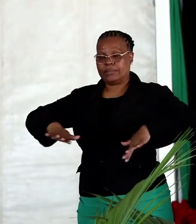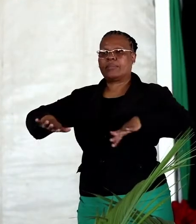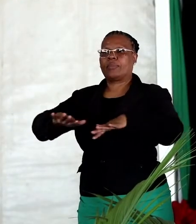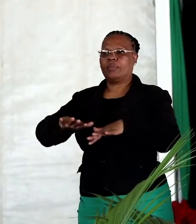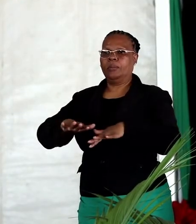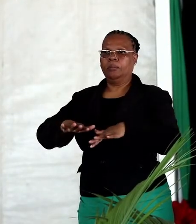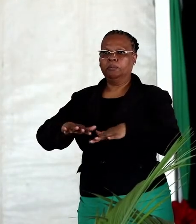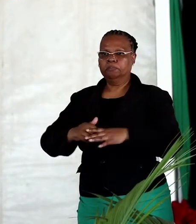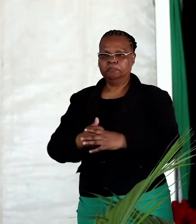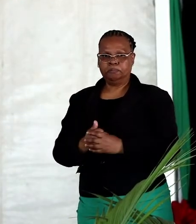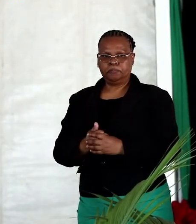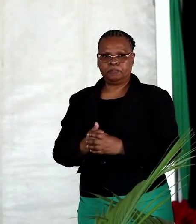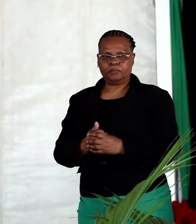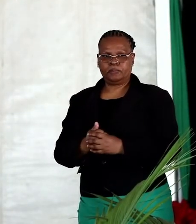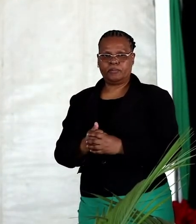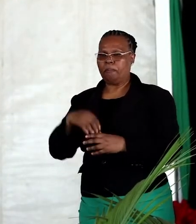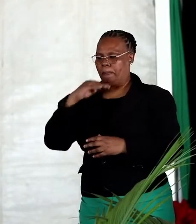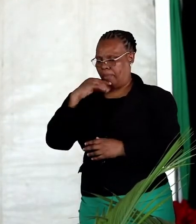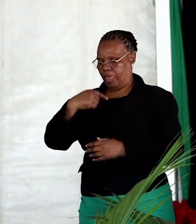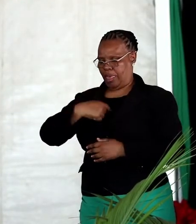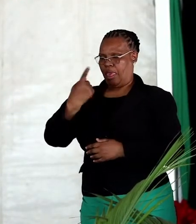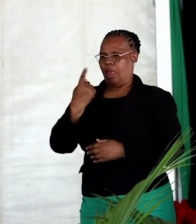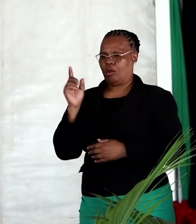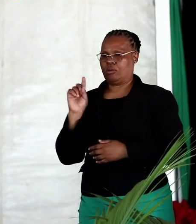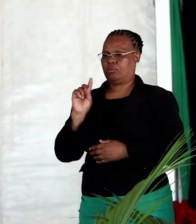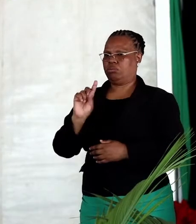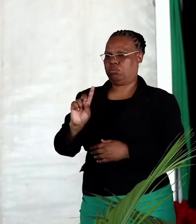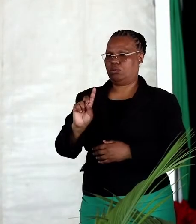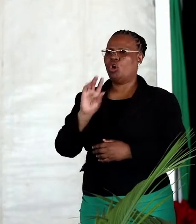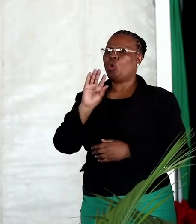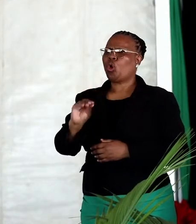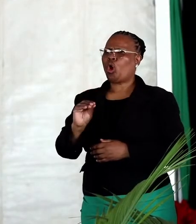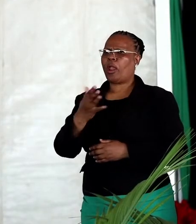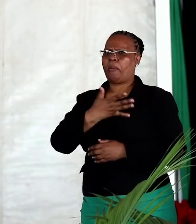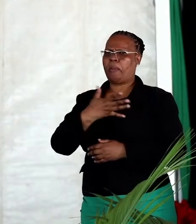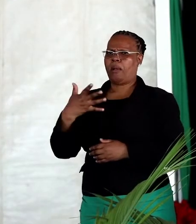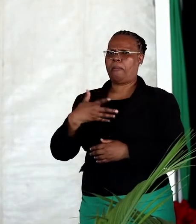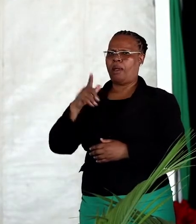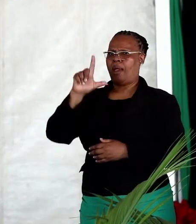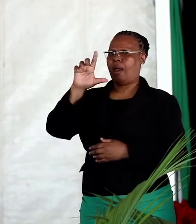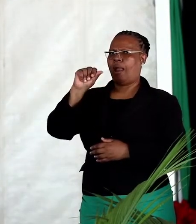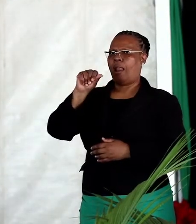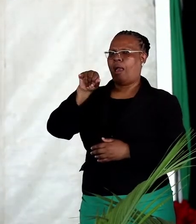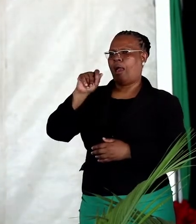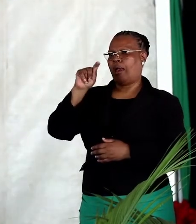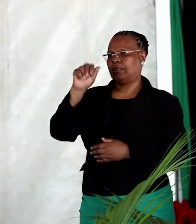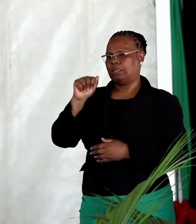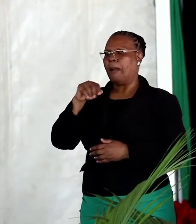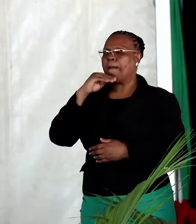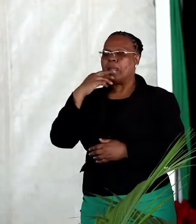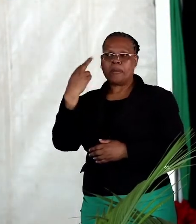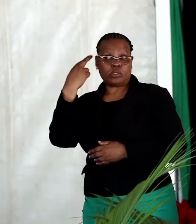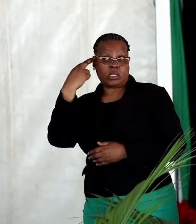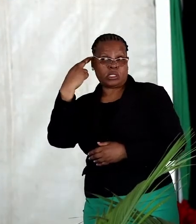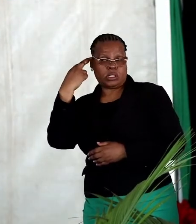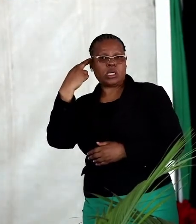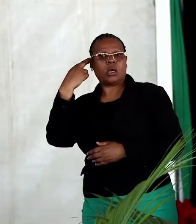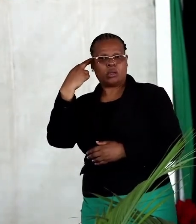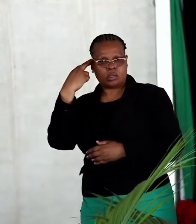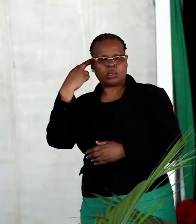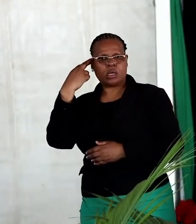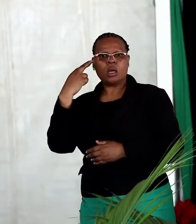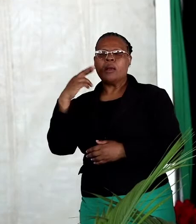Ebe bakhokela engahambi yedwa, ehamba nomama uLaita, obe ngunobhala,